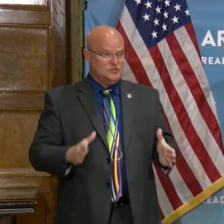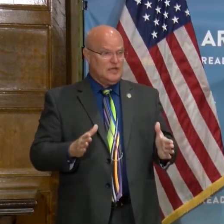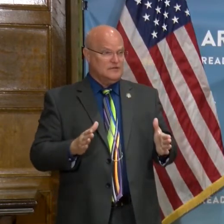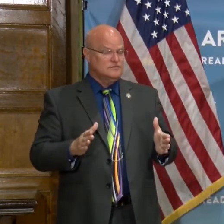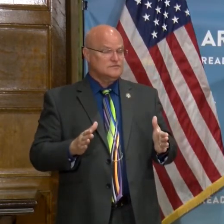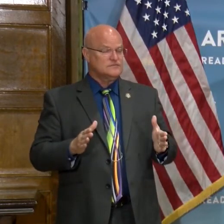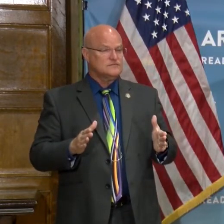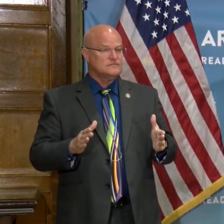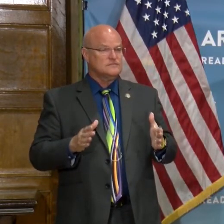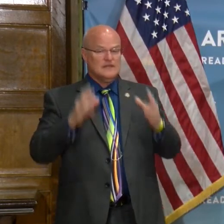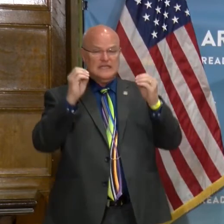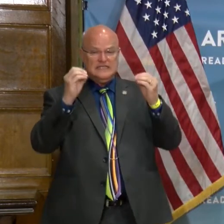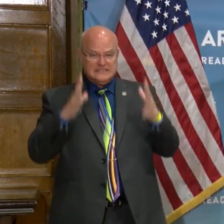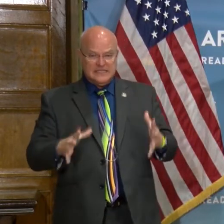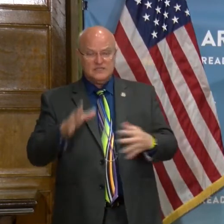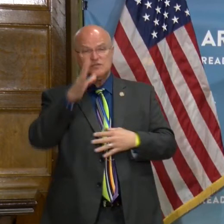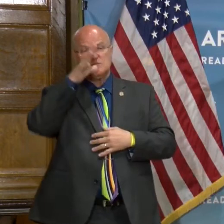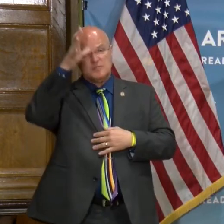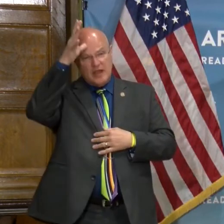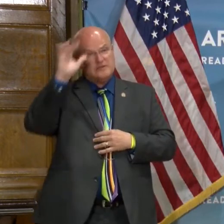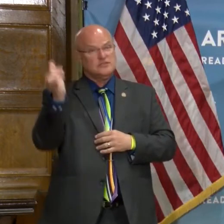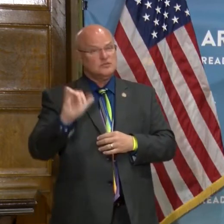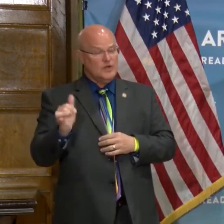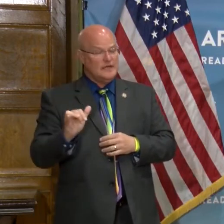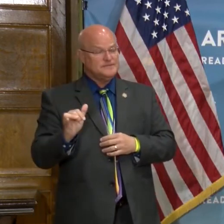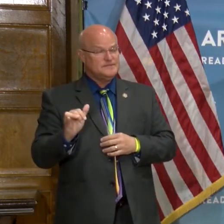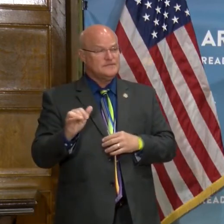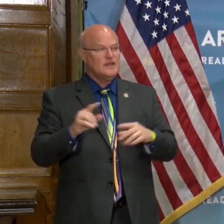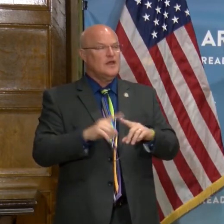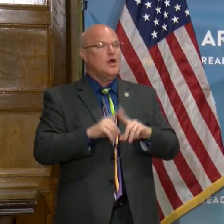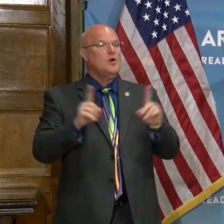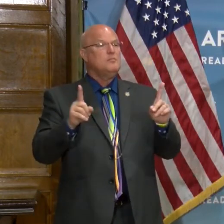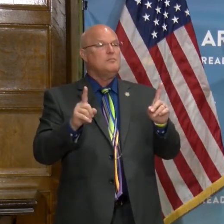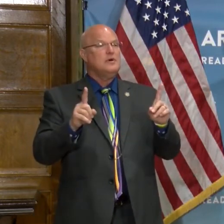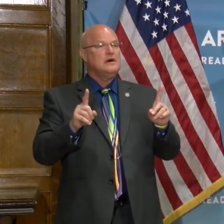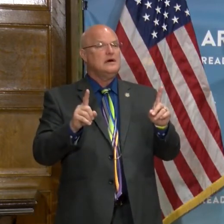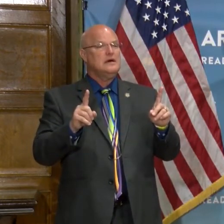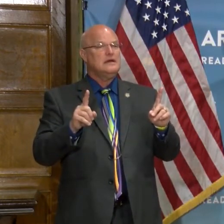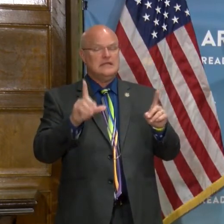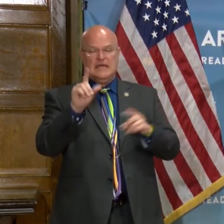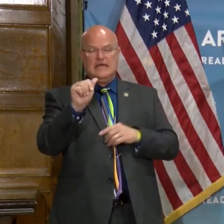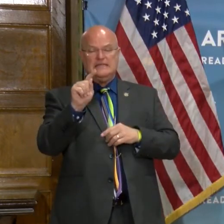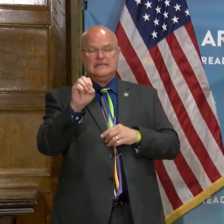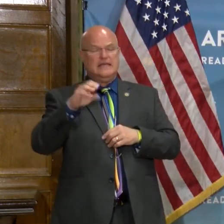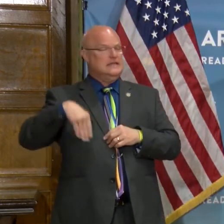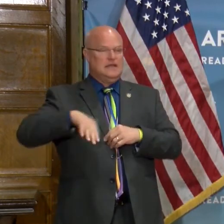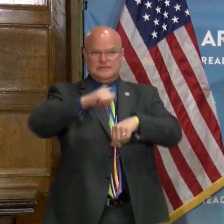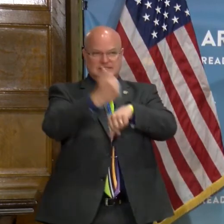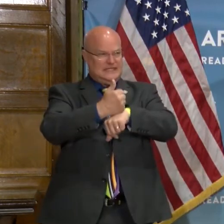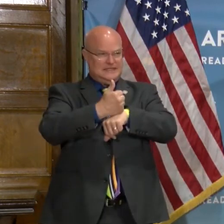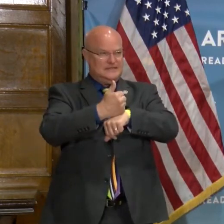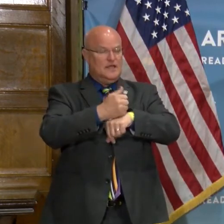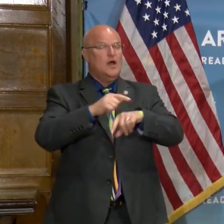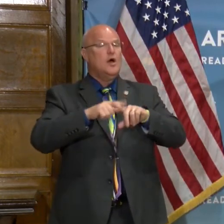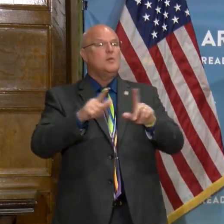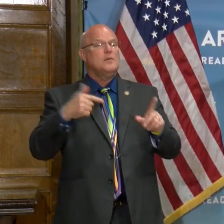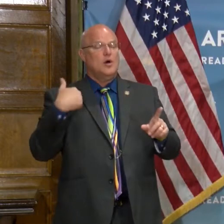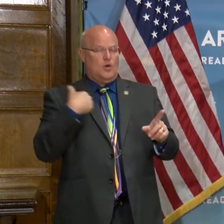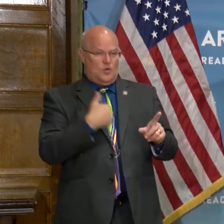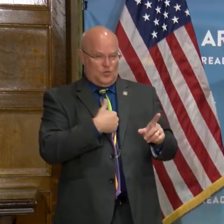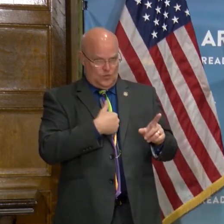administrators, teachers, and parents as well. But a date, one, has not been set, but we